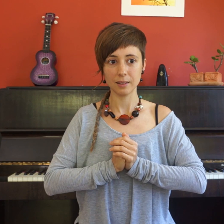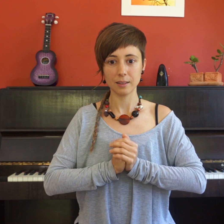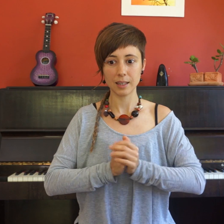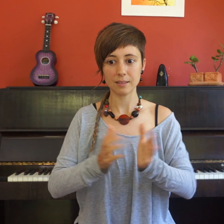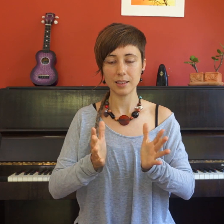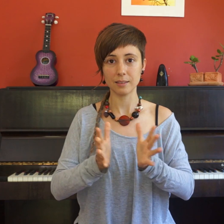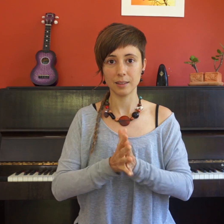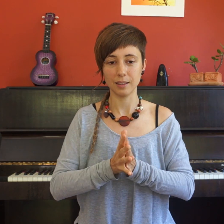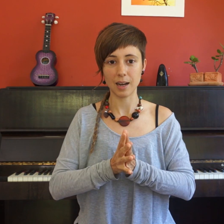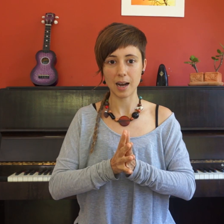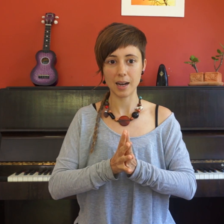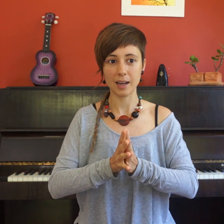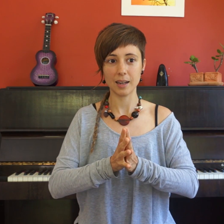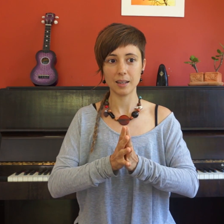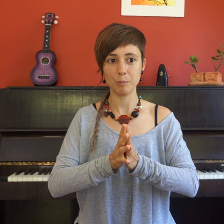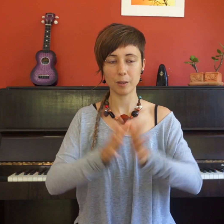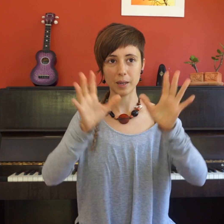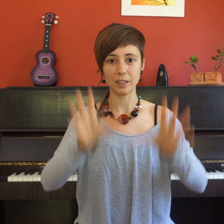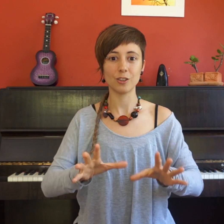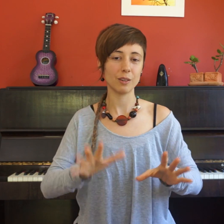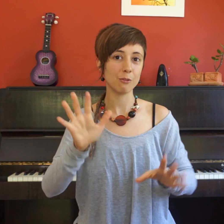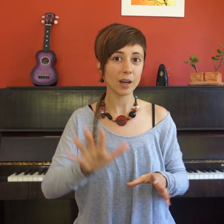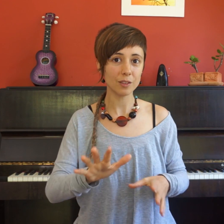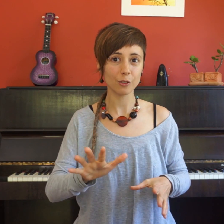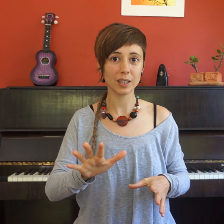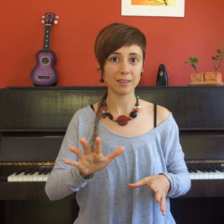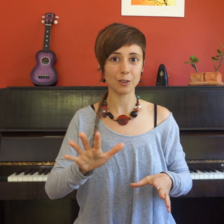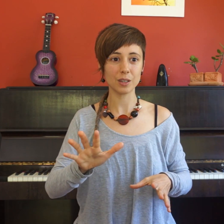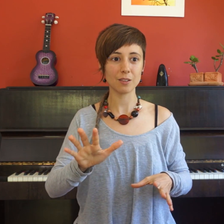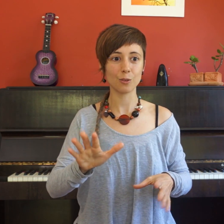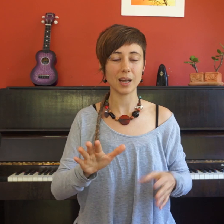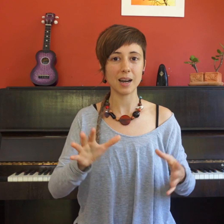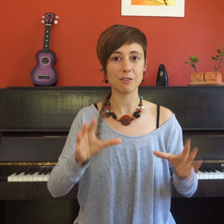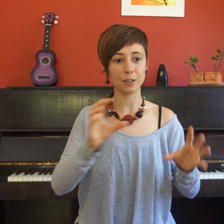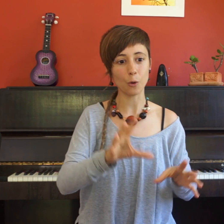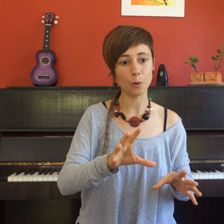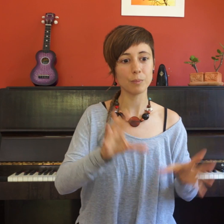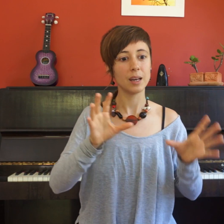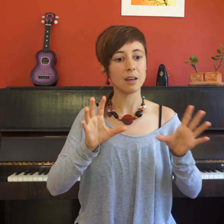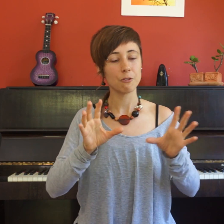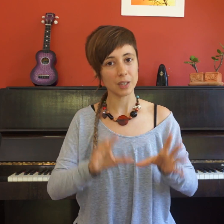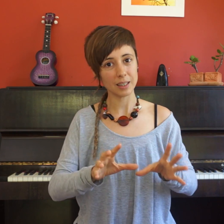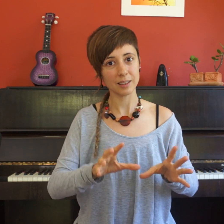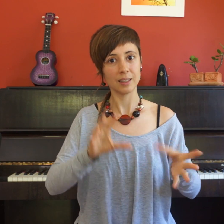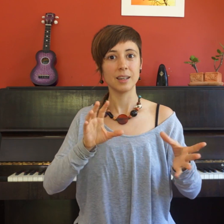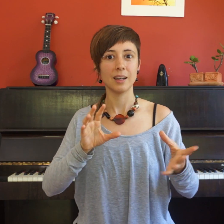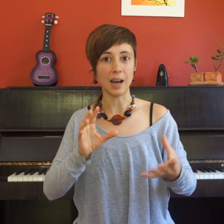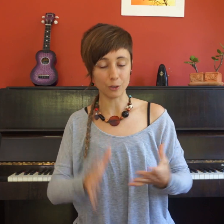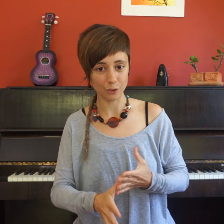And that's it. I built my dictionary in 5 different categories. So we have at home, feeding,